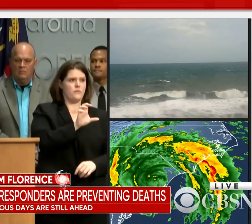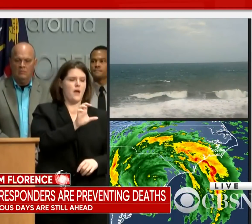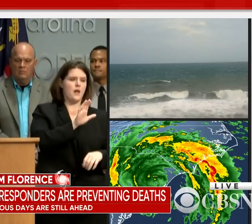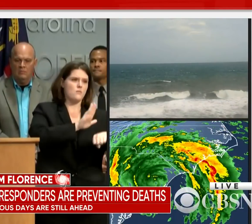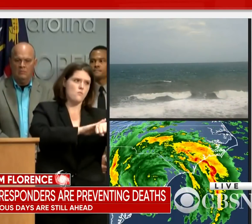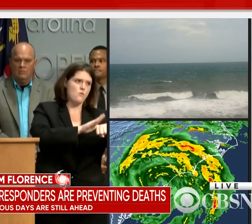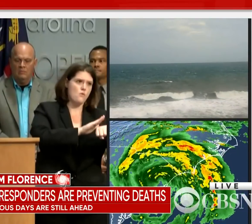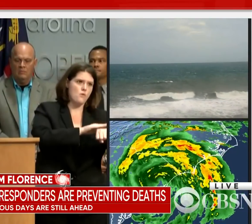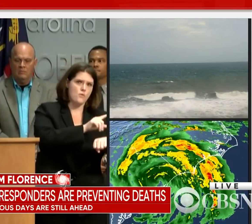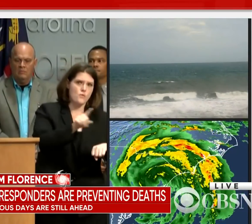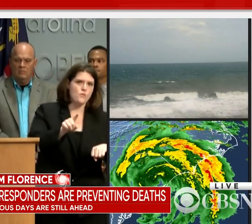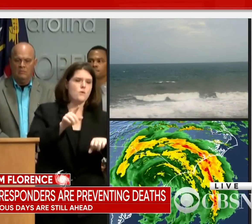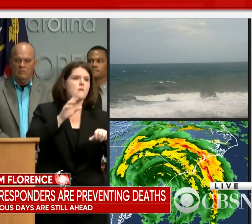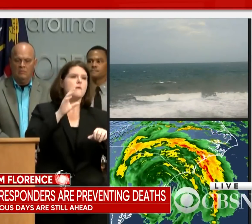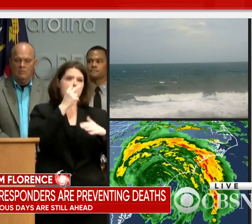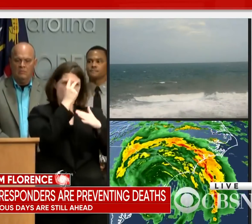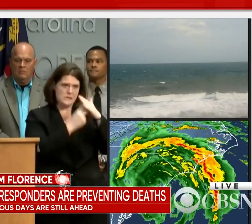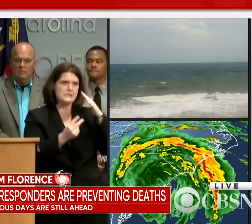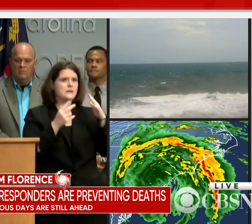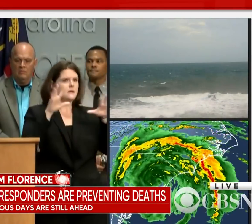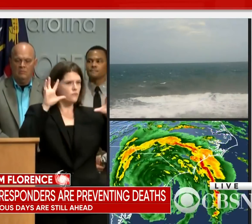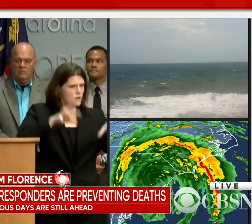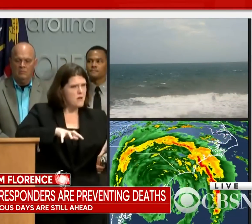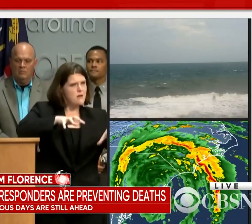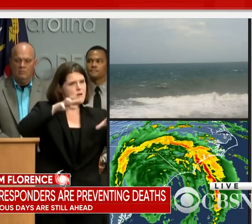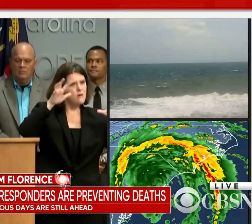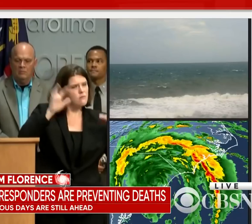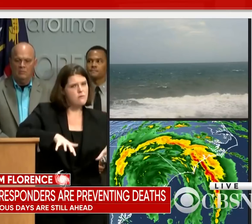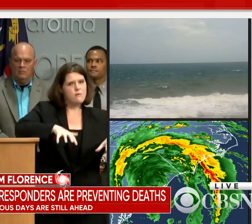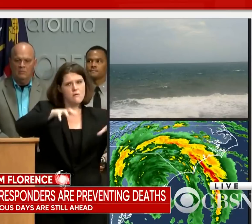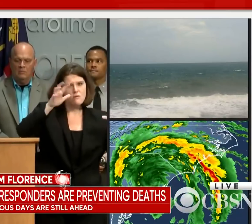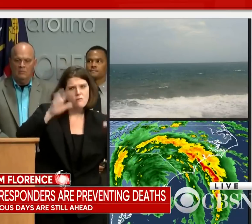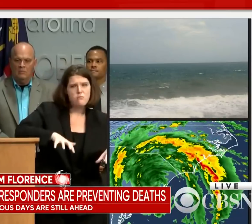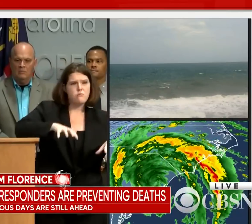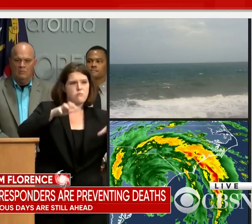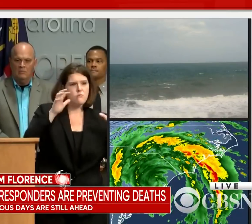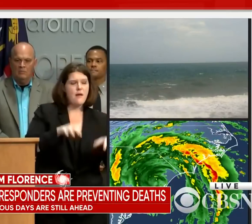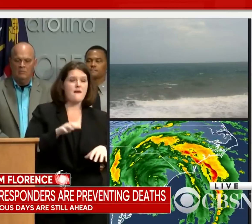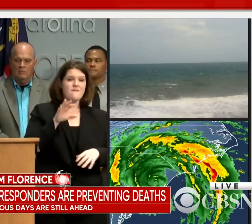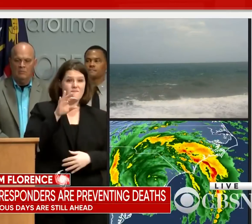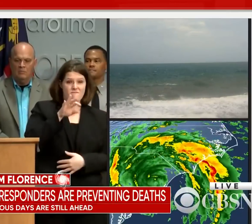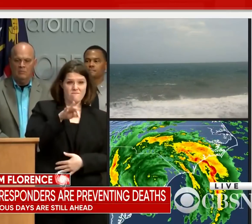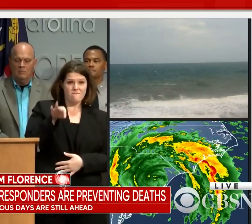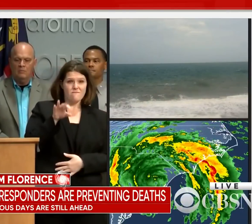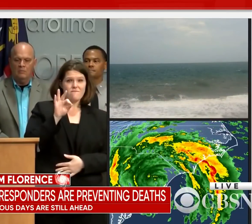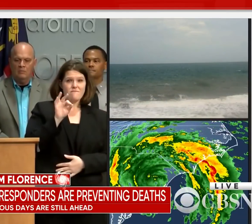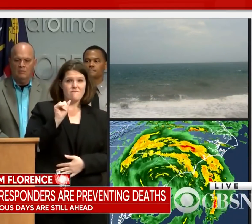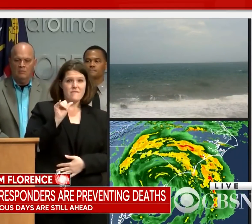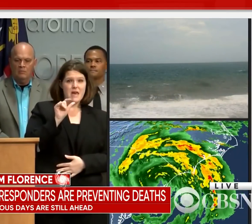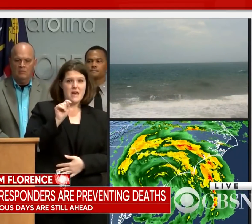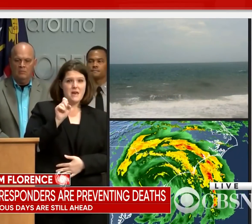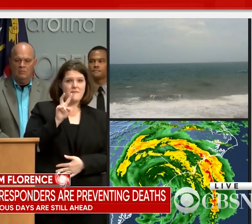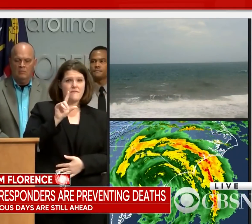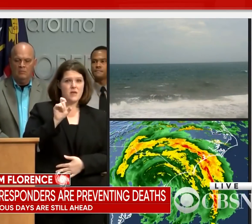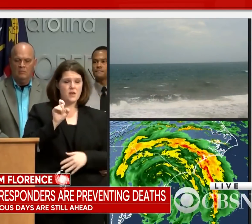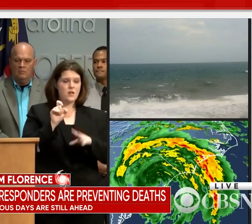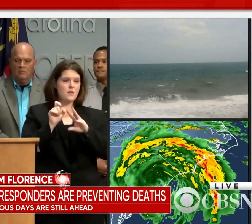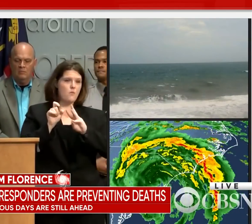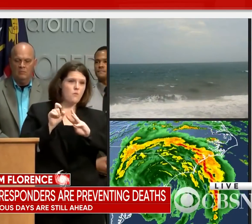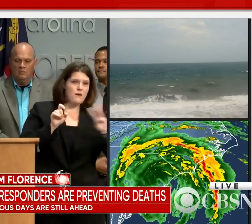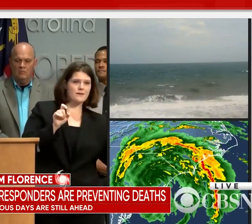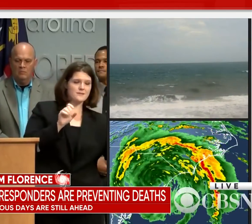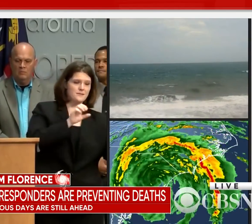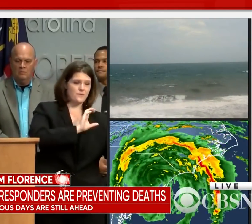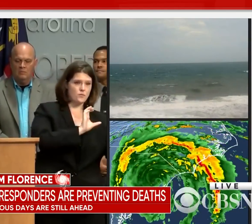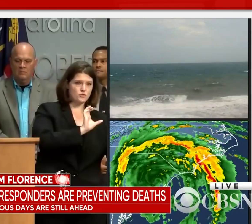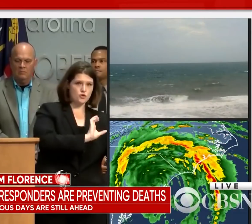Heavy rain is predicted still. Fayetteville, west to Charlotte, and the mountains. Expect